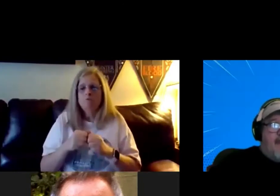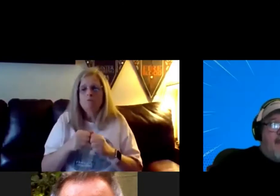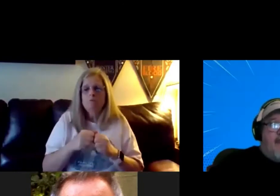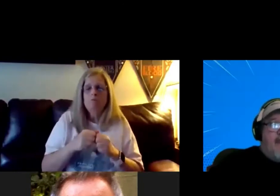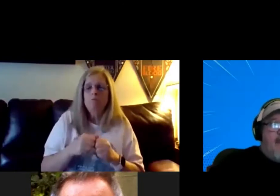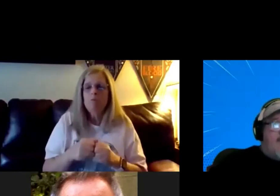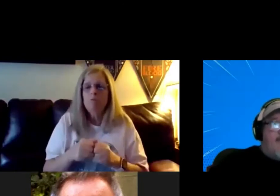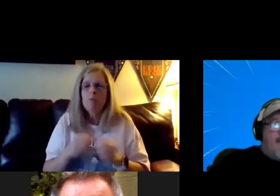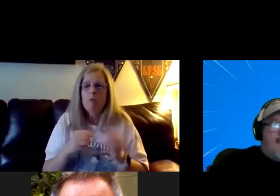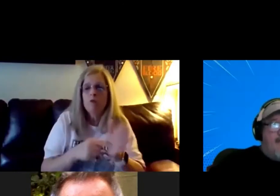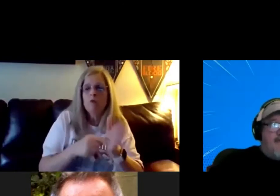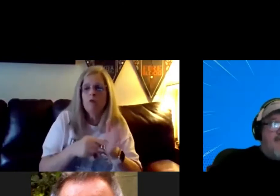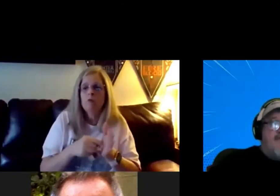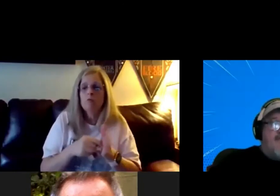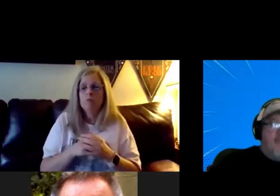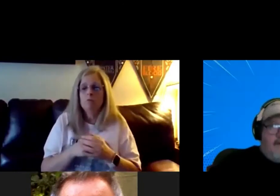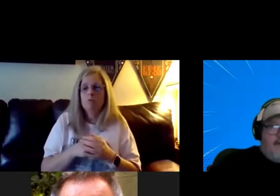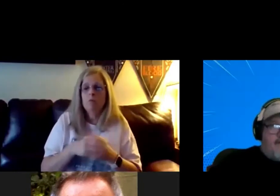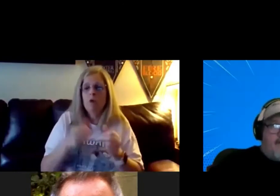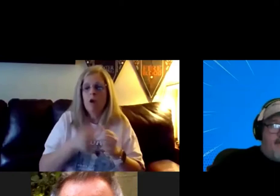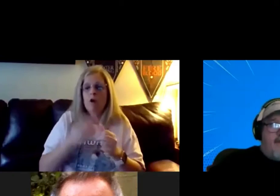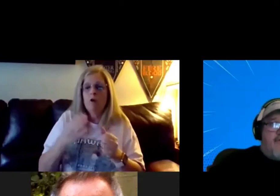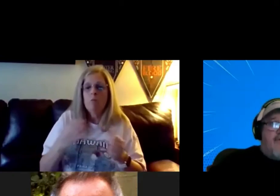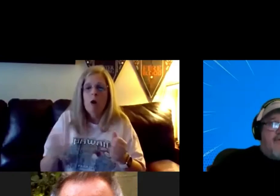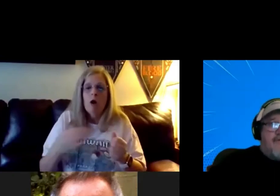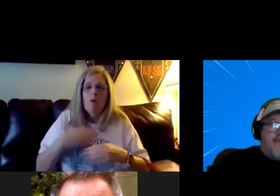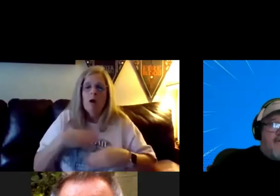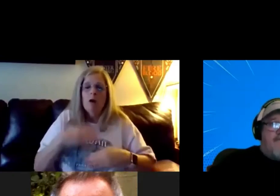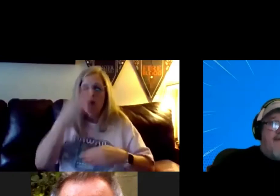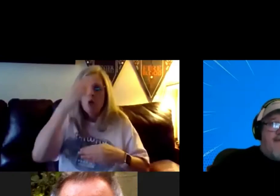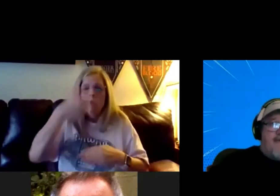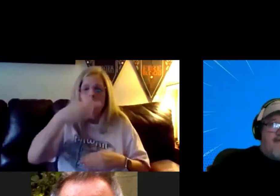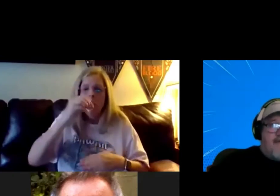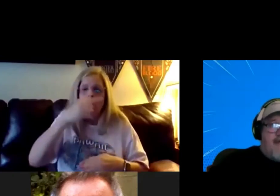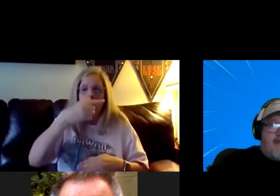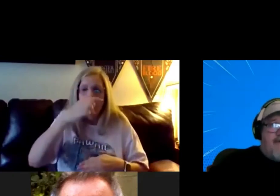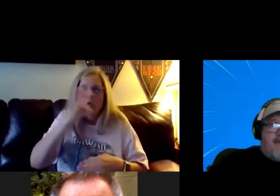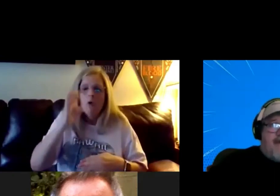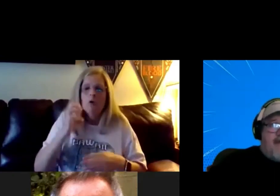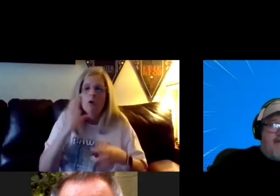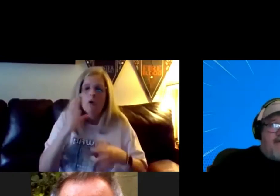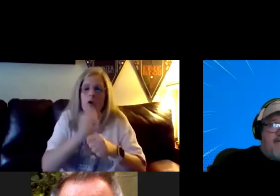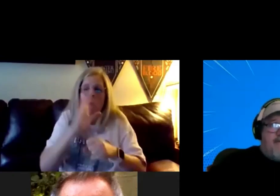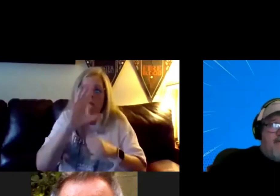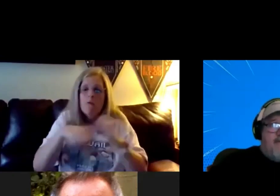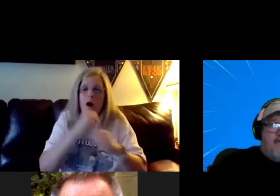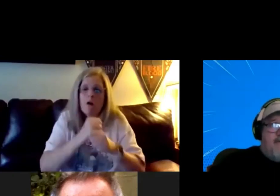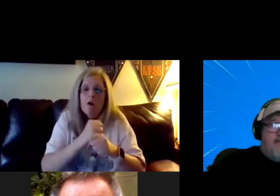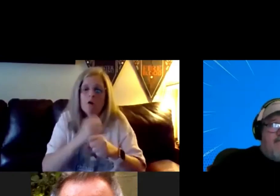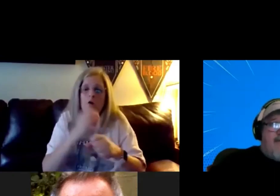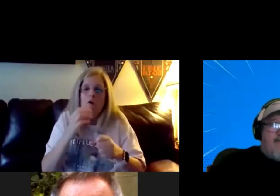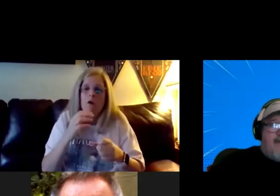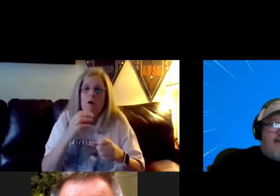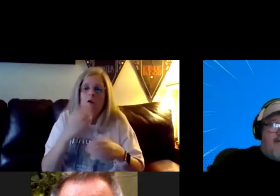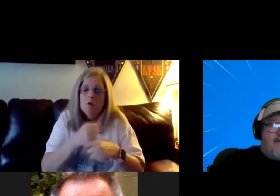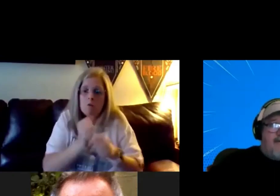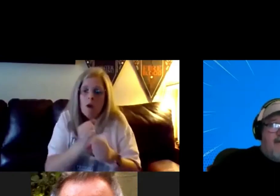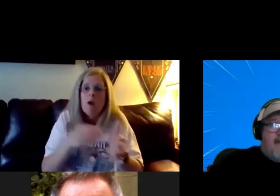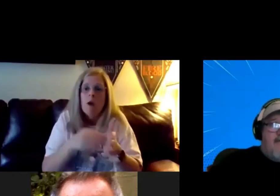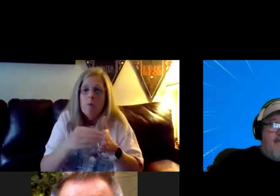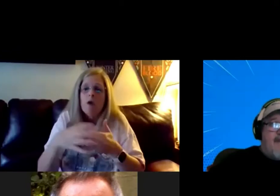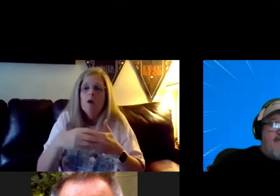is, everybody knows who Google is, okay? Google took 5 years to make $1 billion.